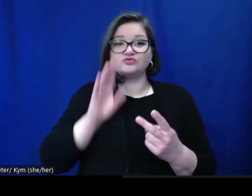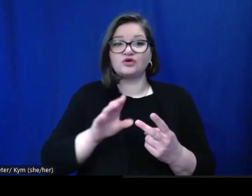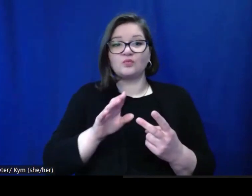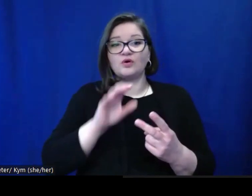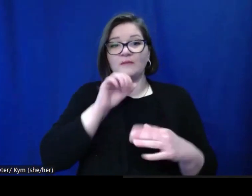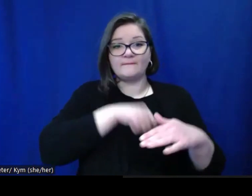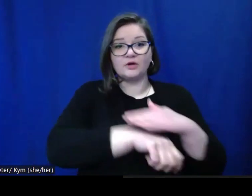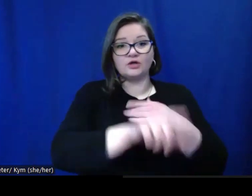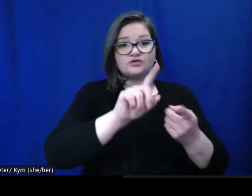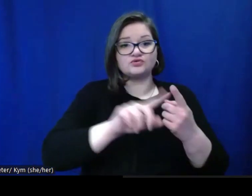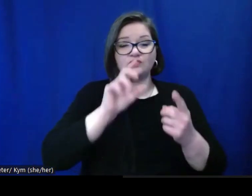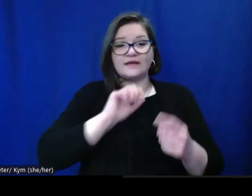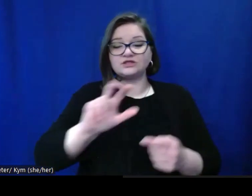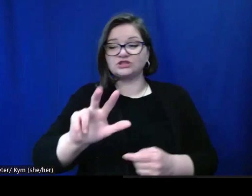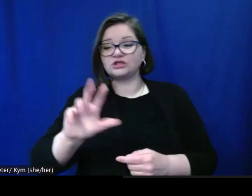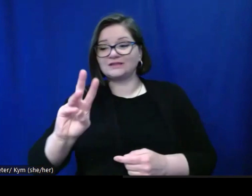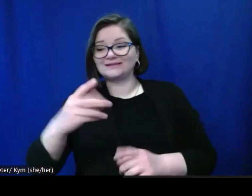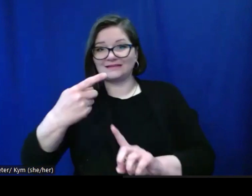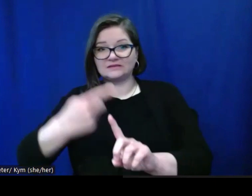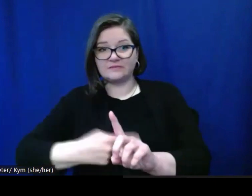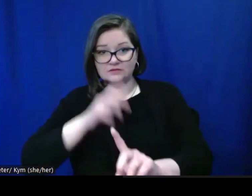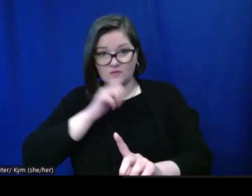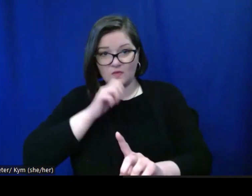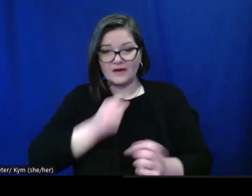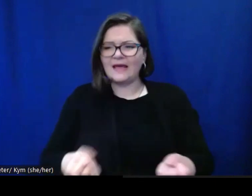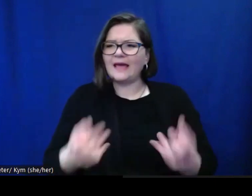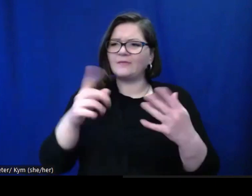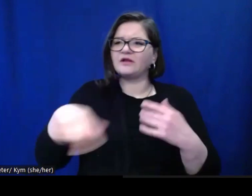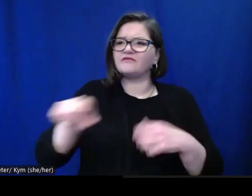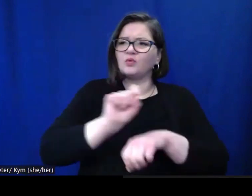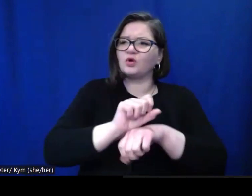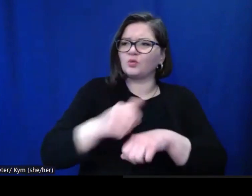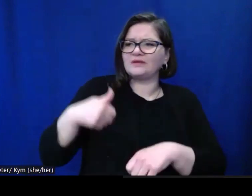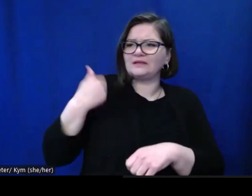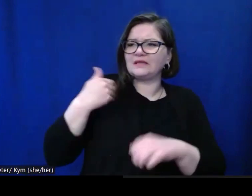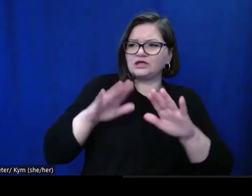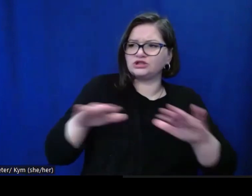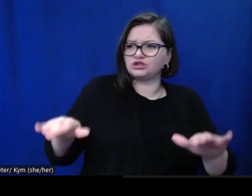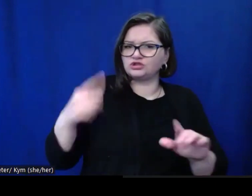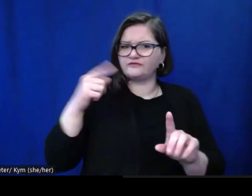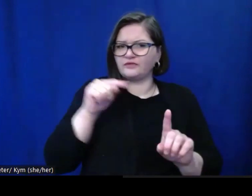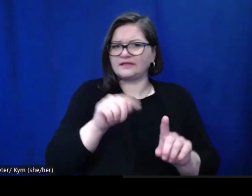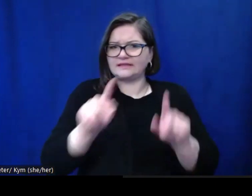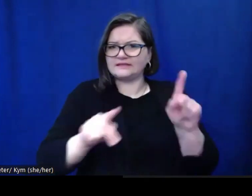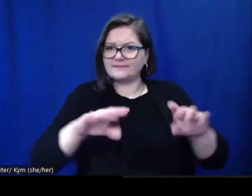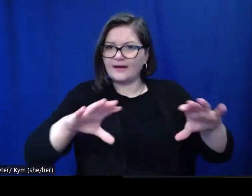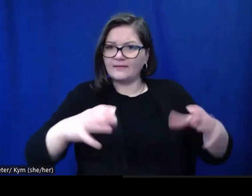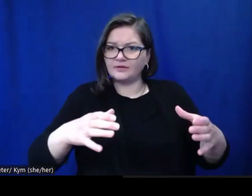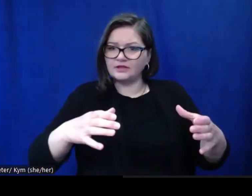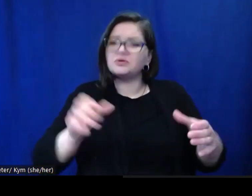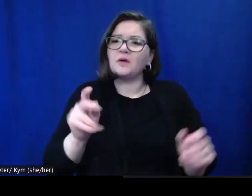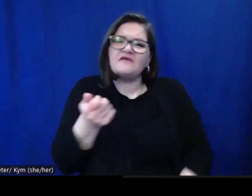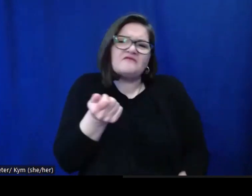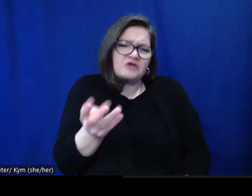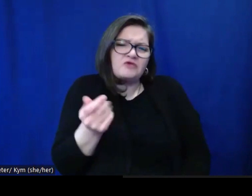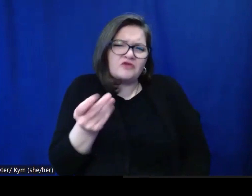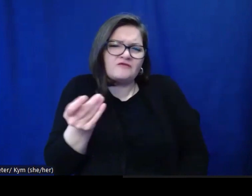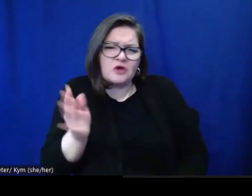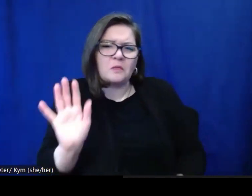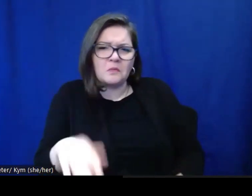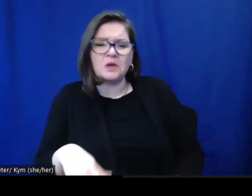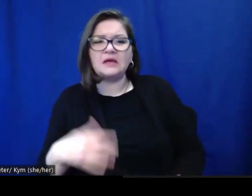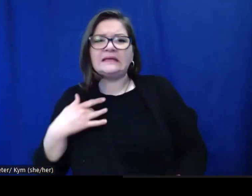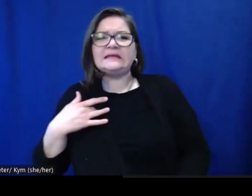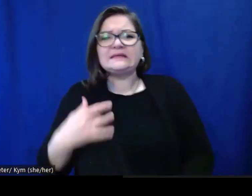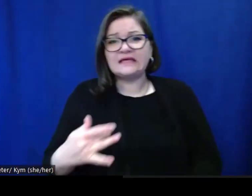How many of you work with young children in this population? Okay, so few. Usually we